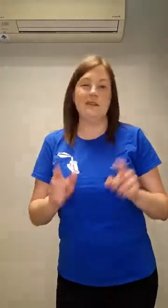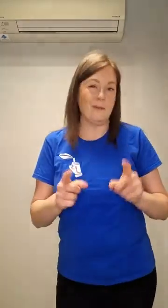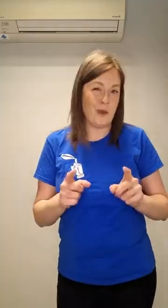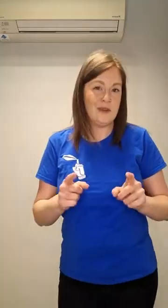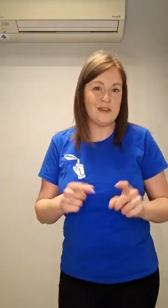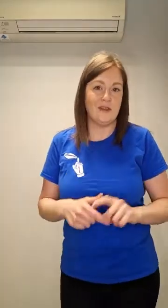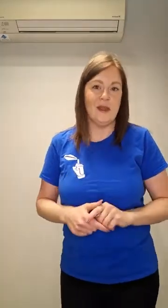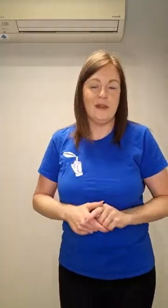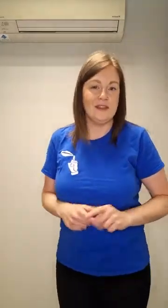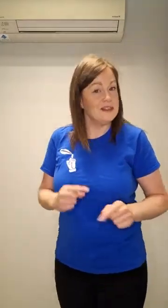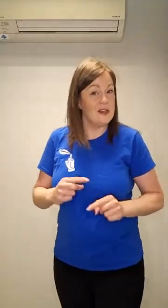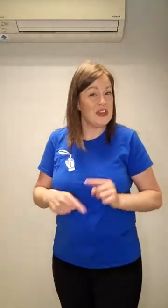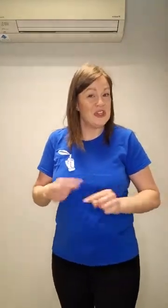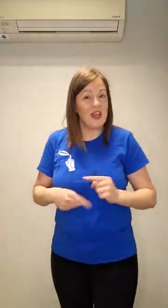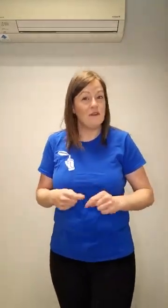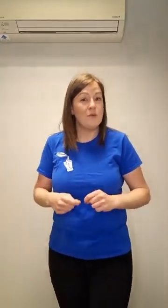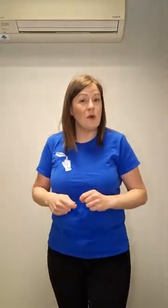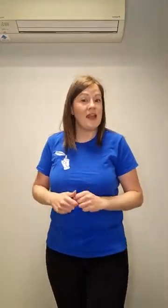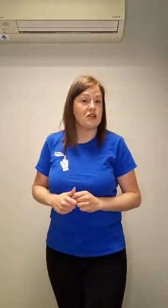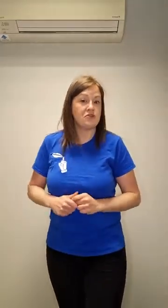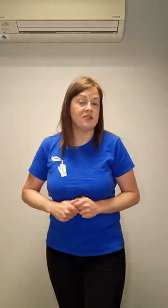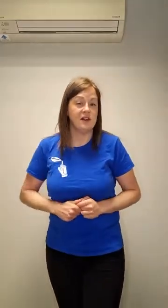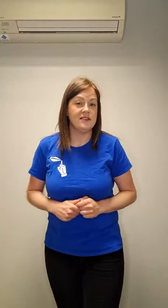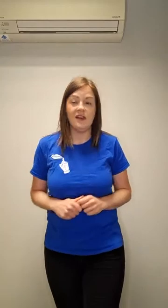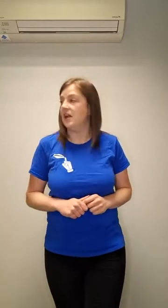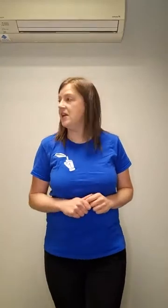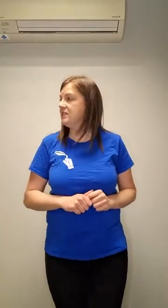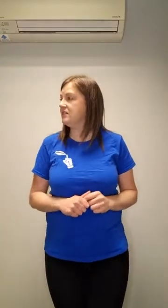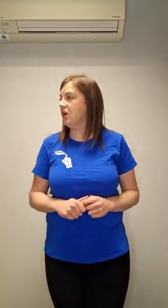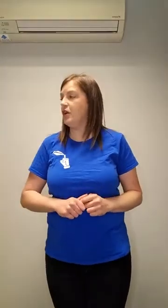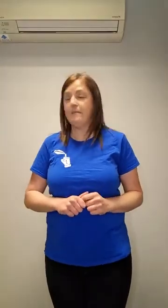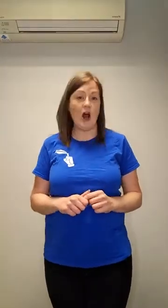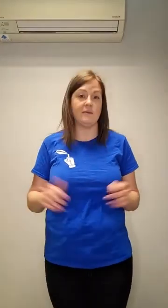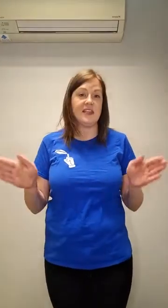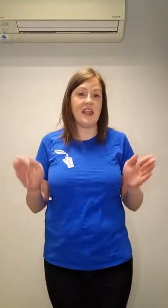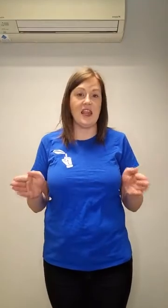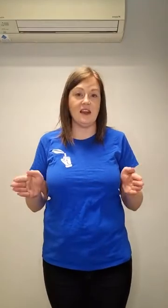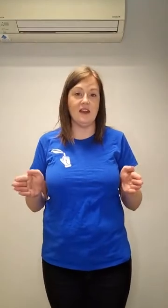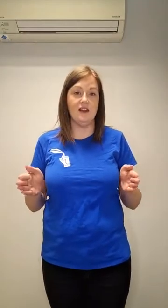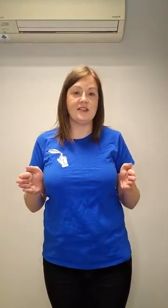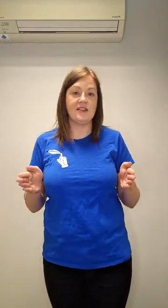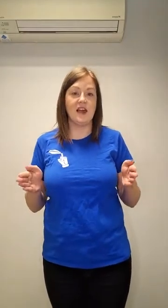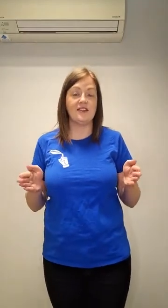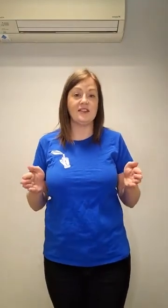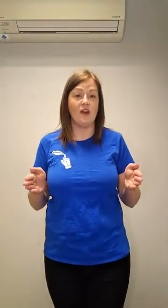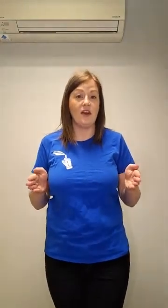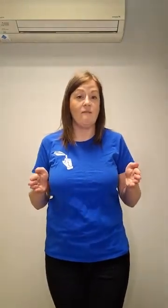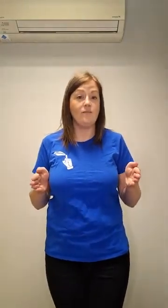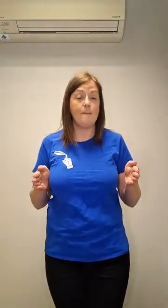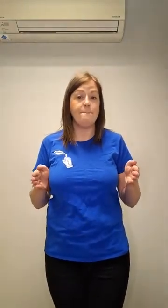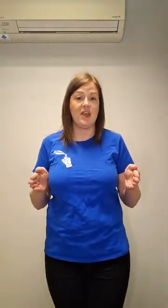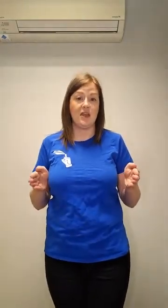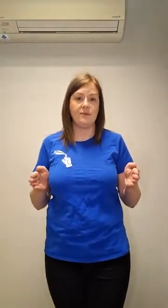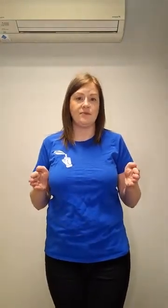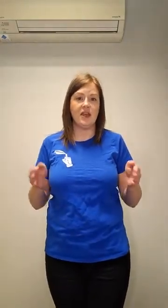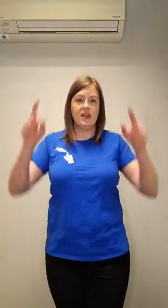The bonus of learning these is that you actually get a few more extra signs in here. So palms in looks like the sign for big.